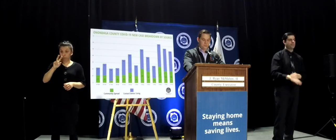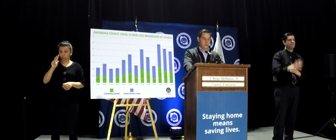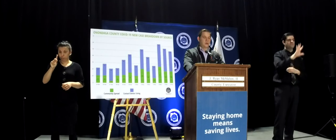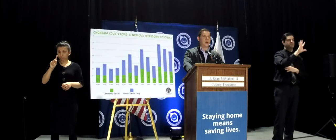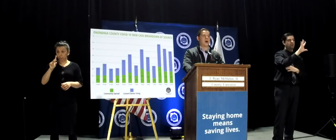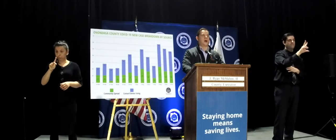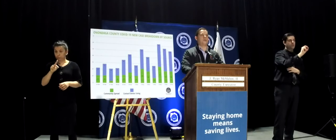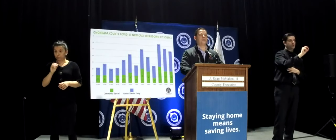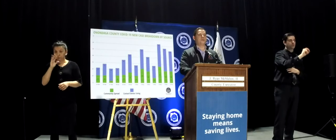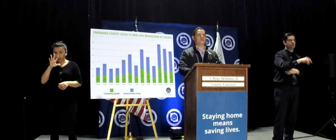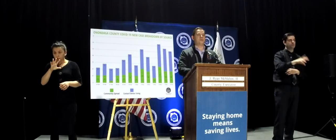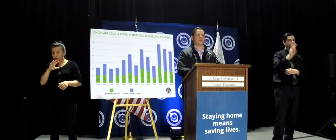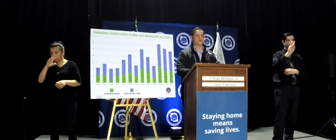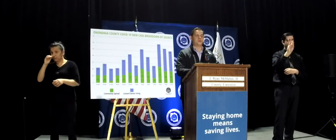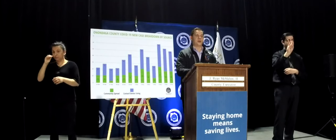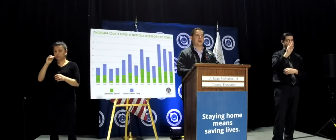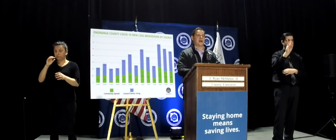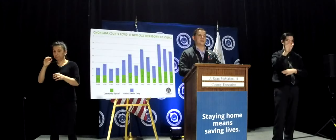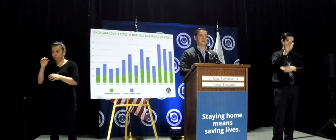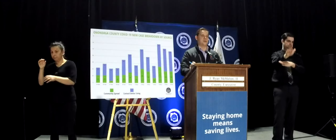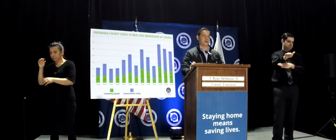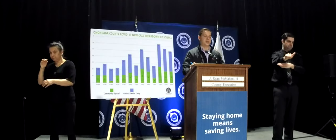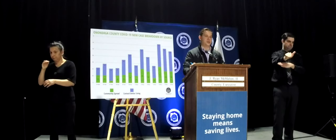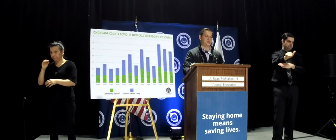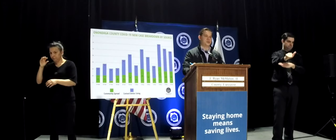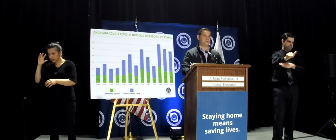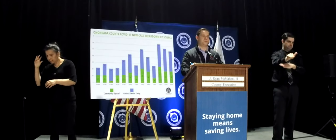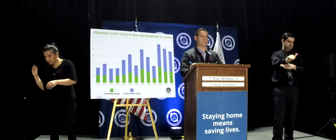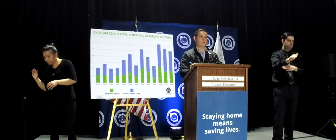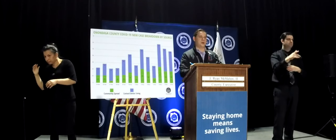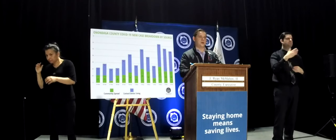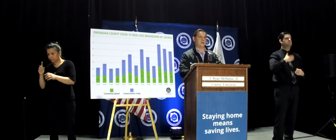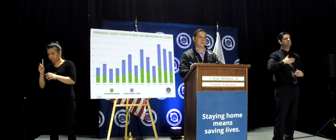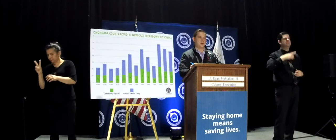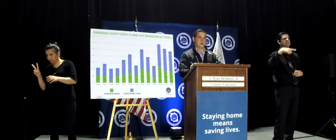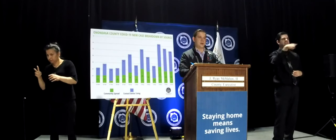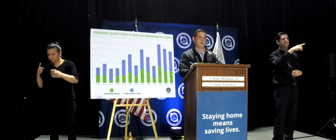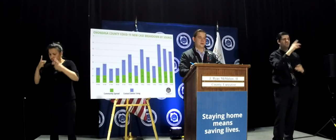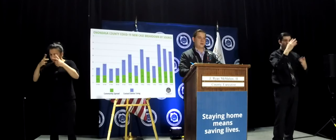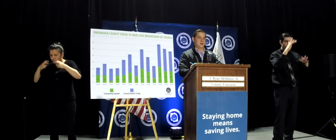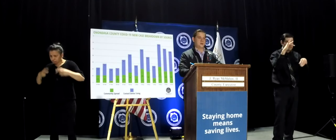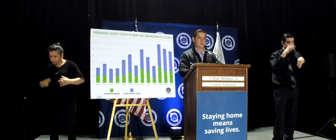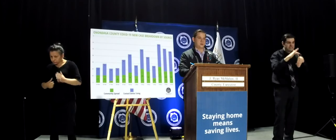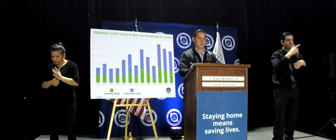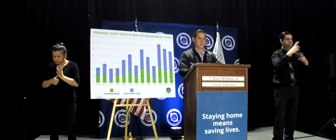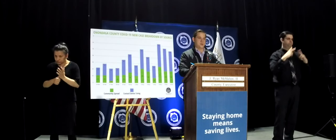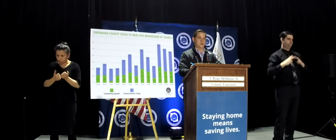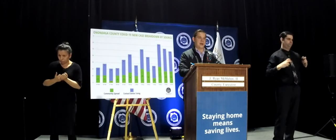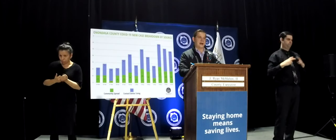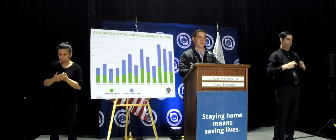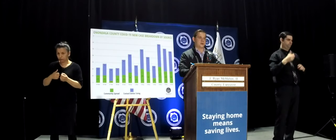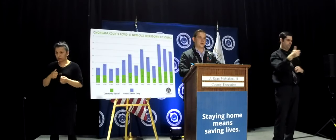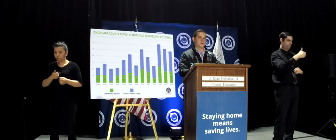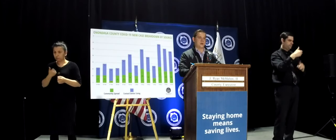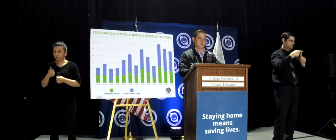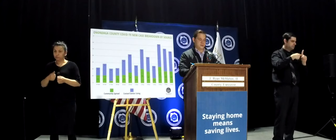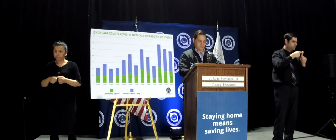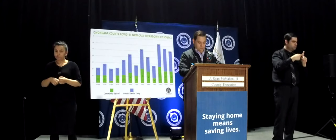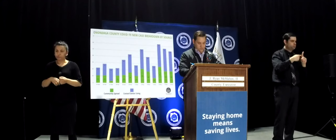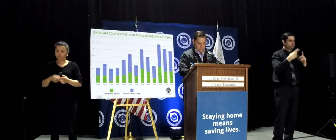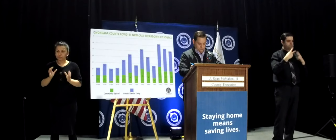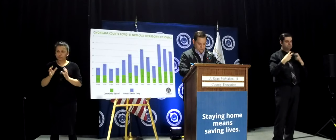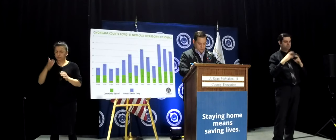p.m., please be very cognizant of your conditions and certainly consult your doctor if you have